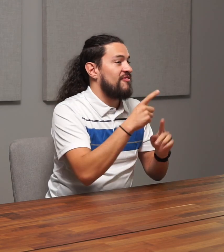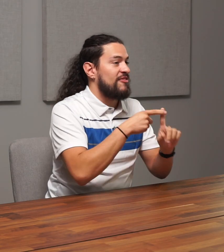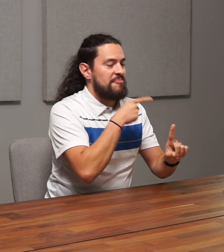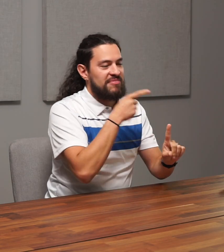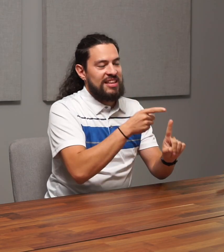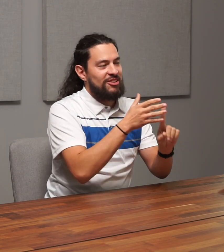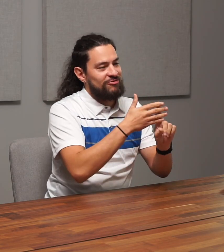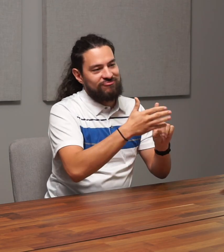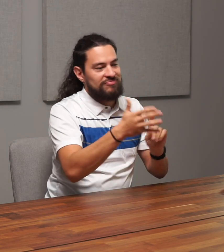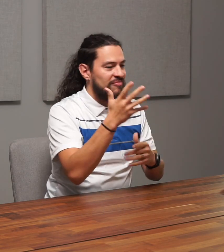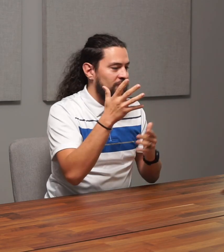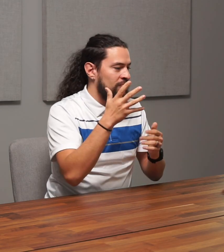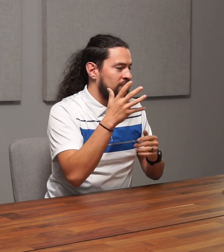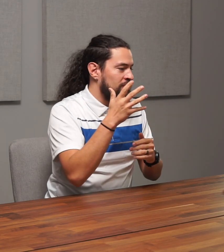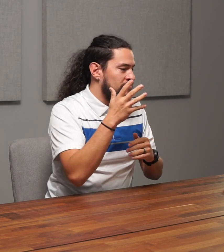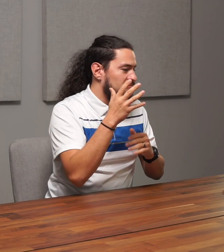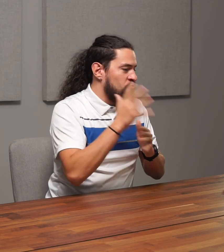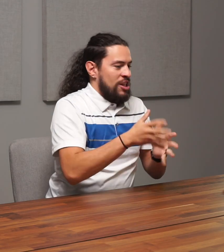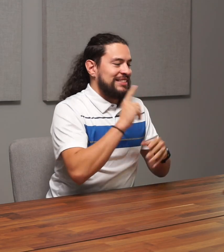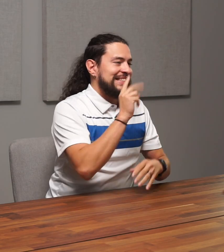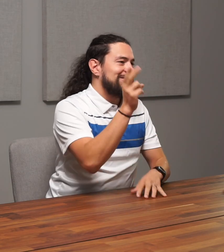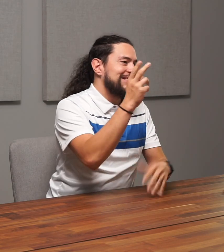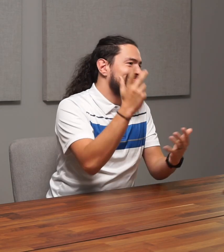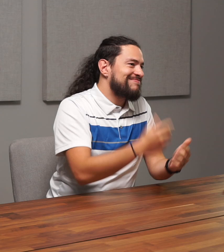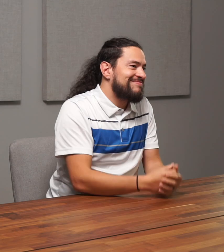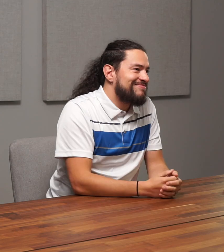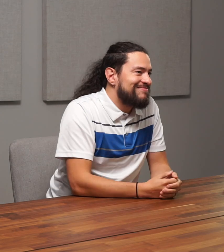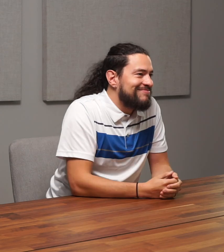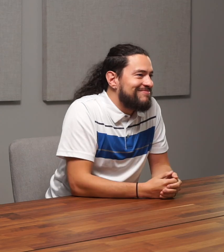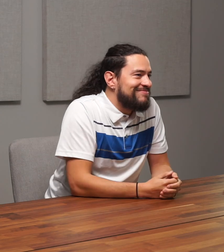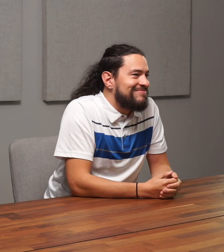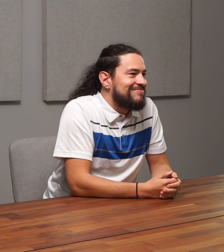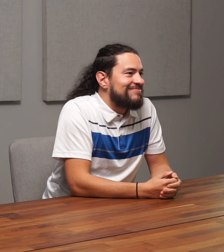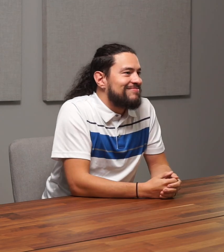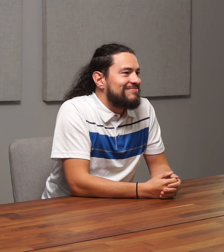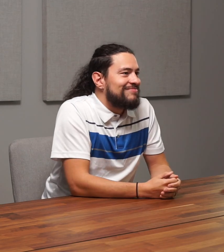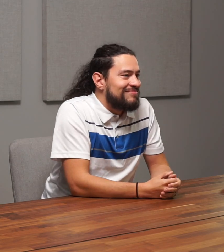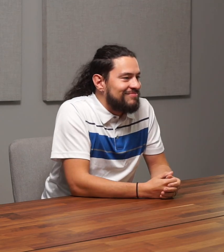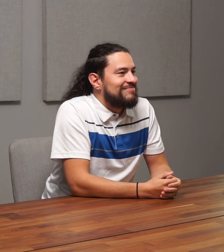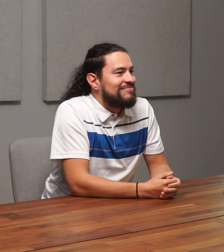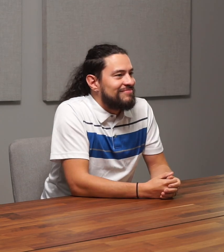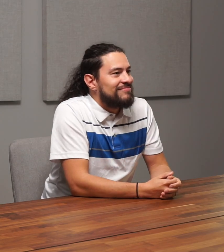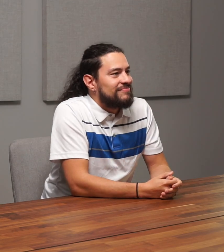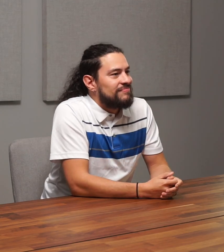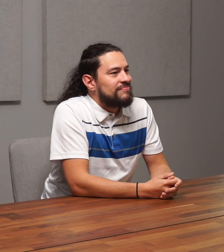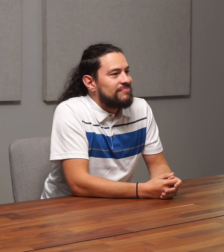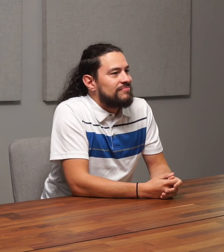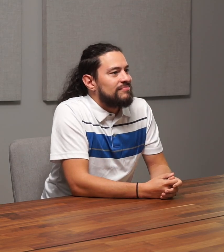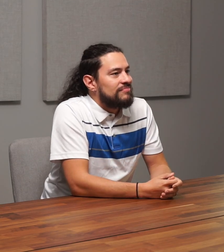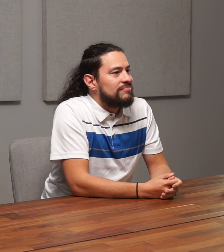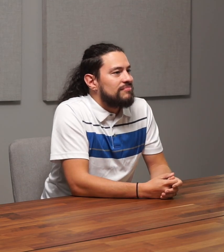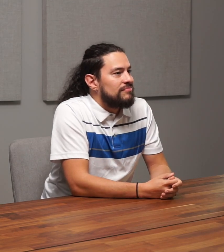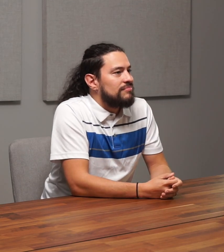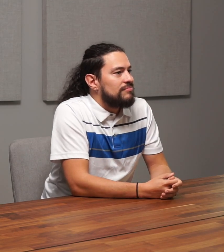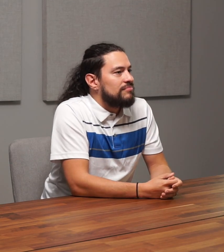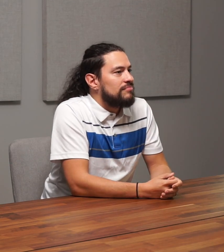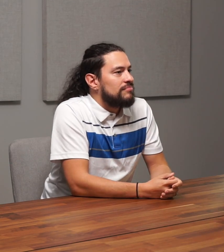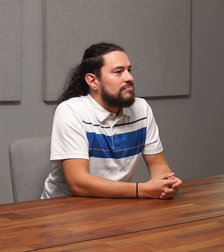several more years later i met and fell in love with my beautiful wife and the rest is history awesome so